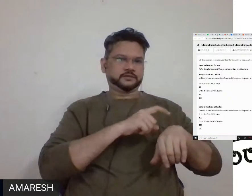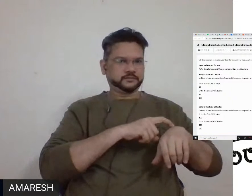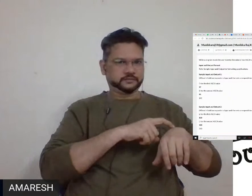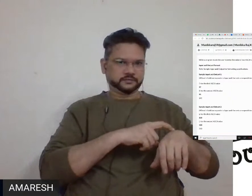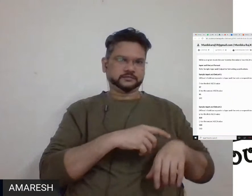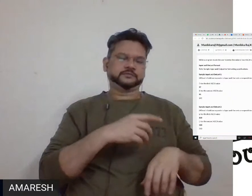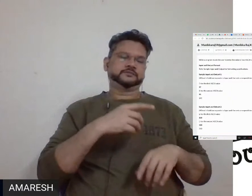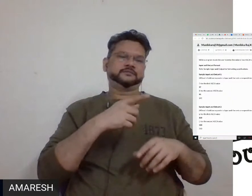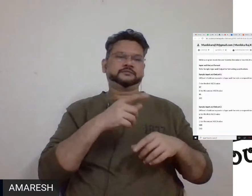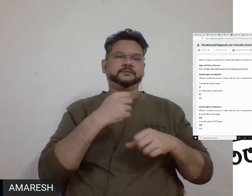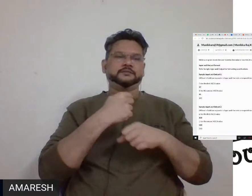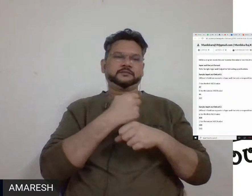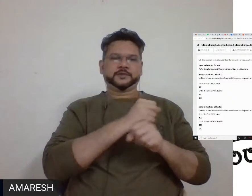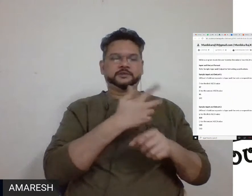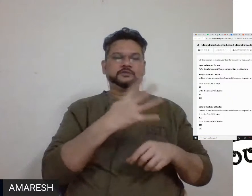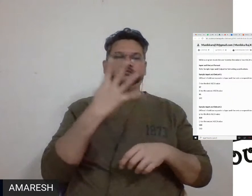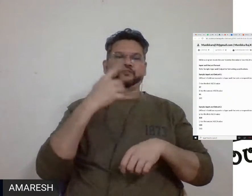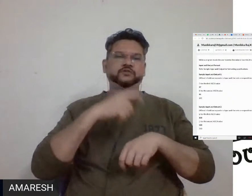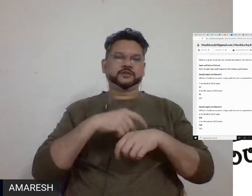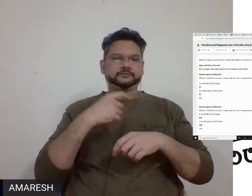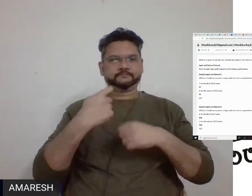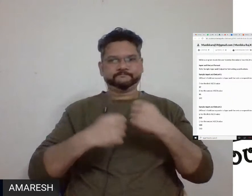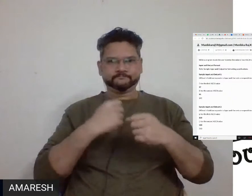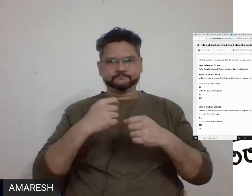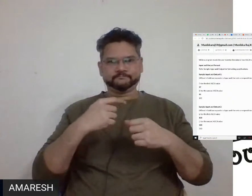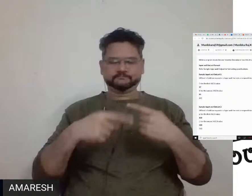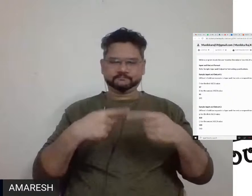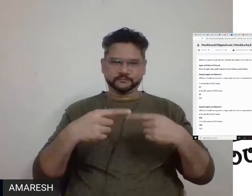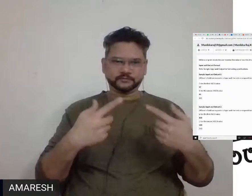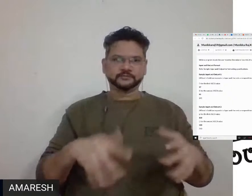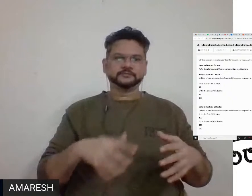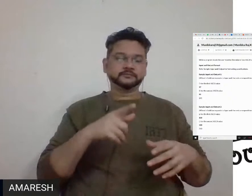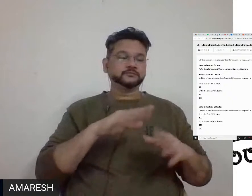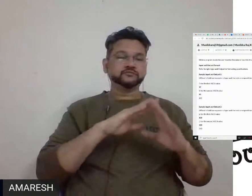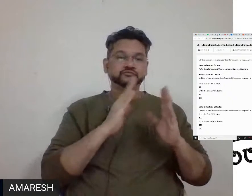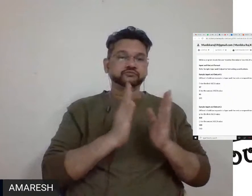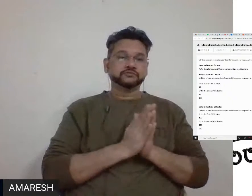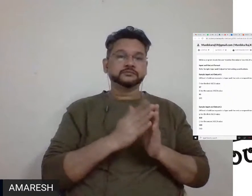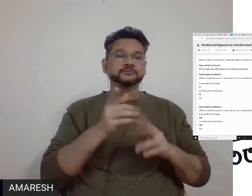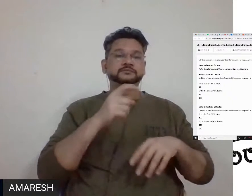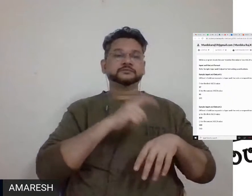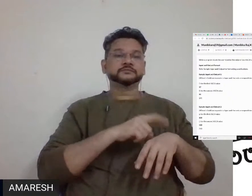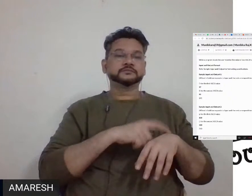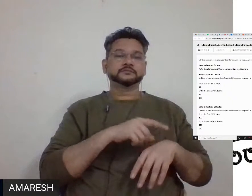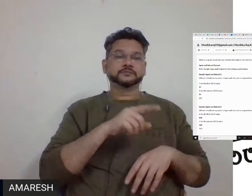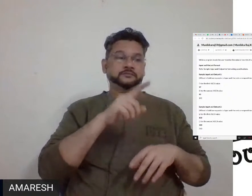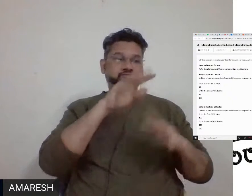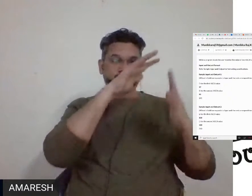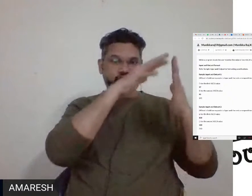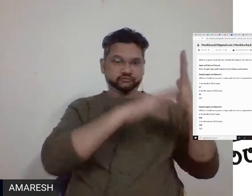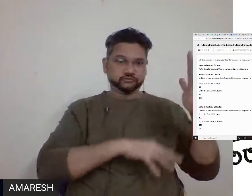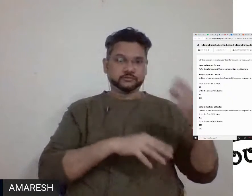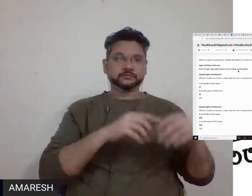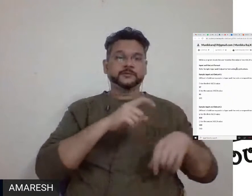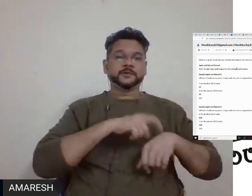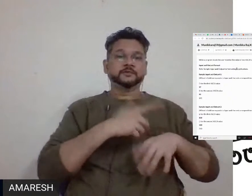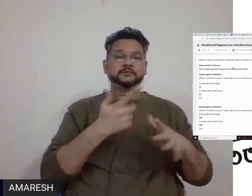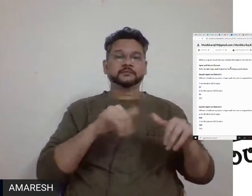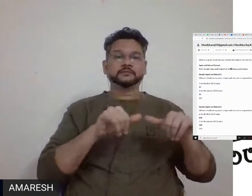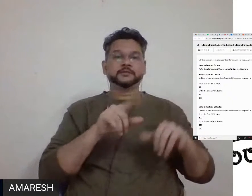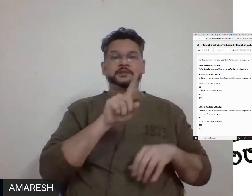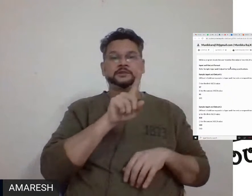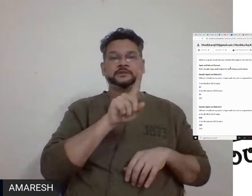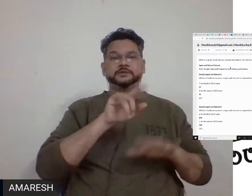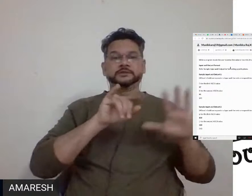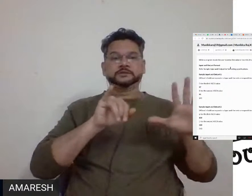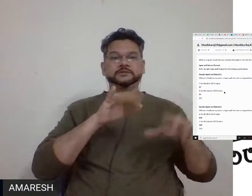thing is written in Java. He has taken approximately 16 minutes, for him to write this particular code. And this is the